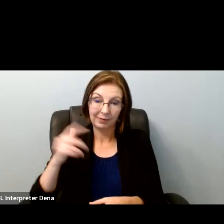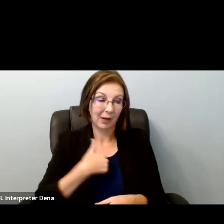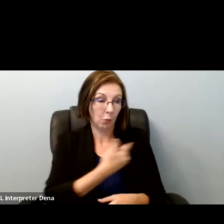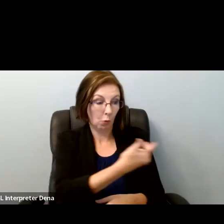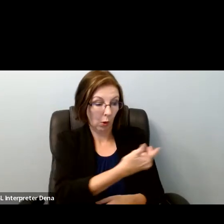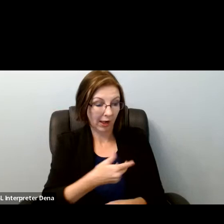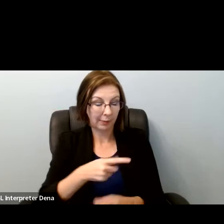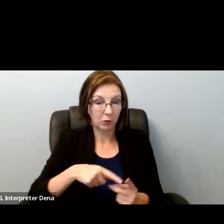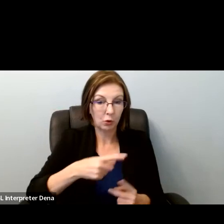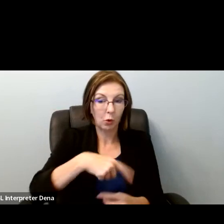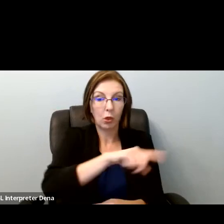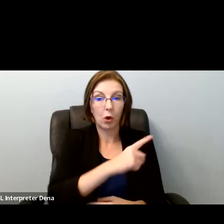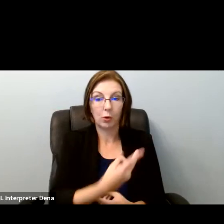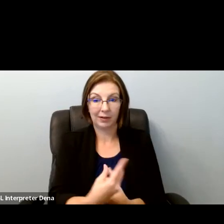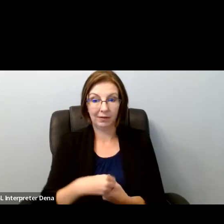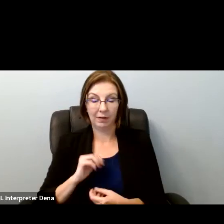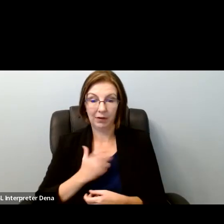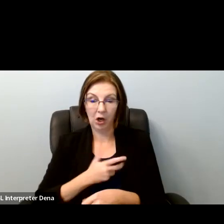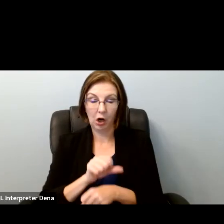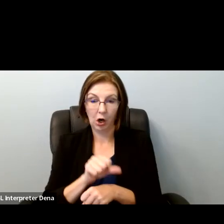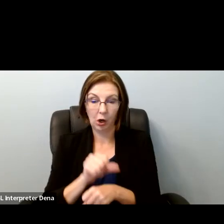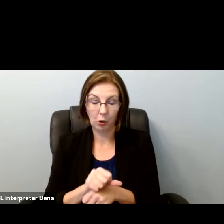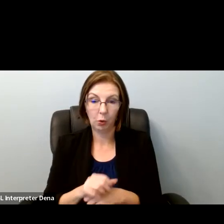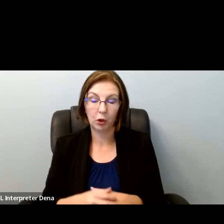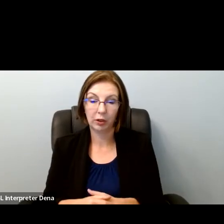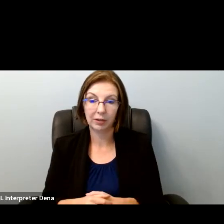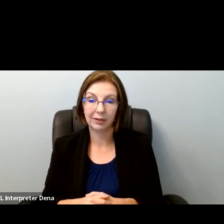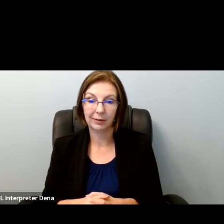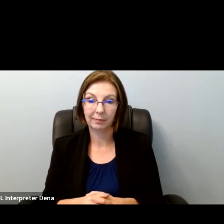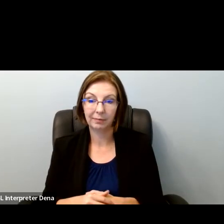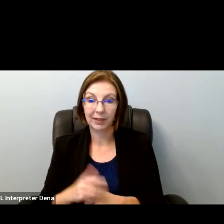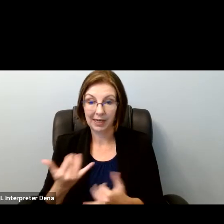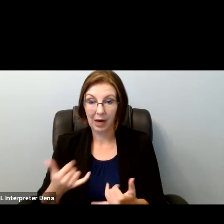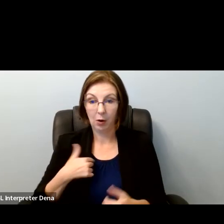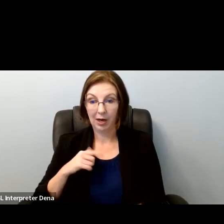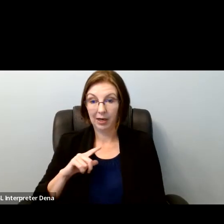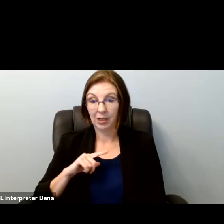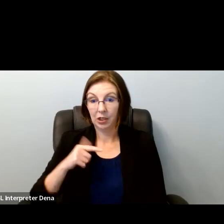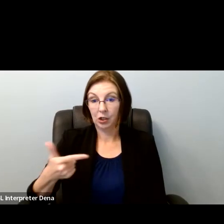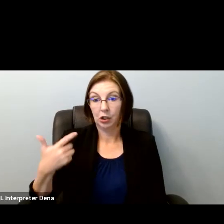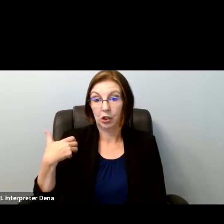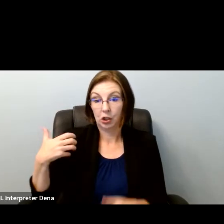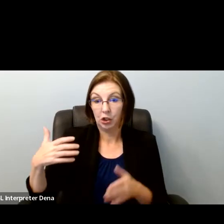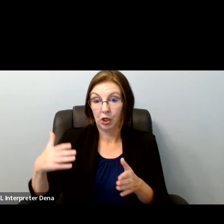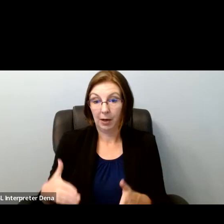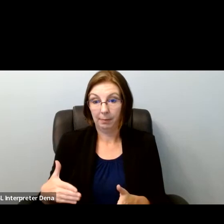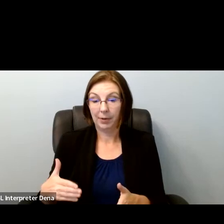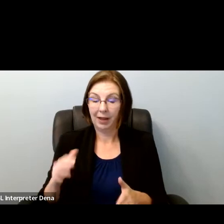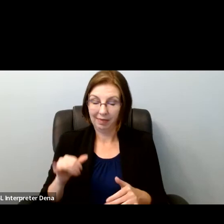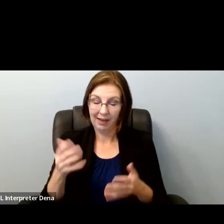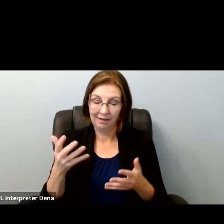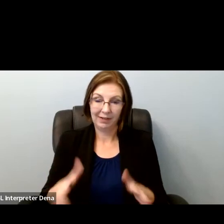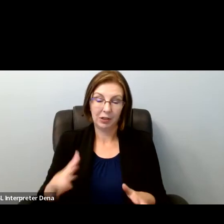to the work that we are doing. With that, Mr. Chairman, I conclude my report.